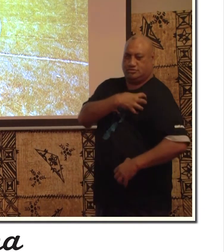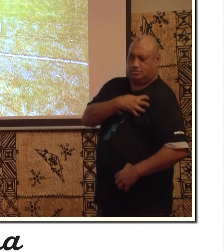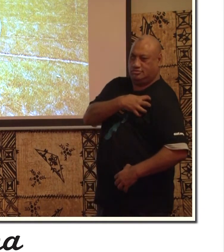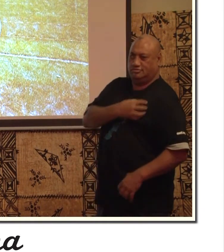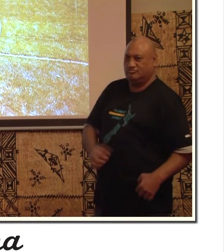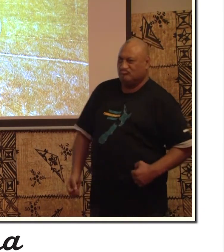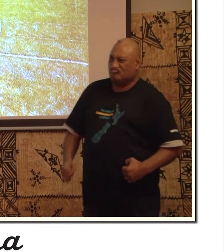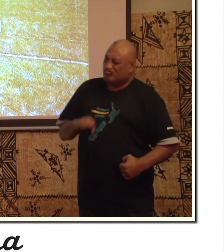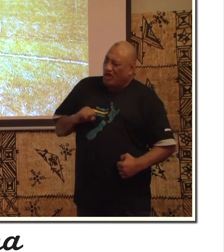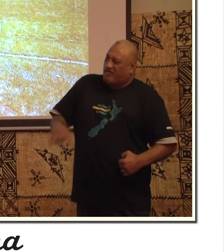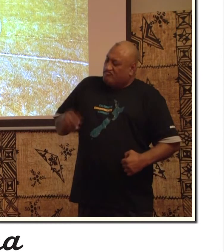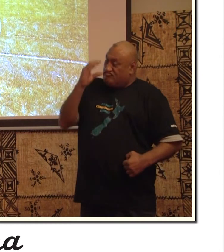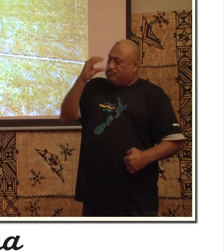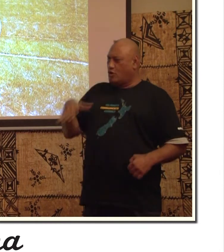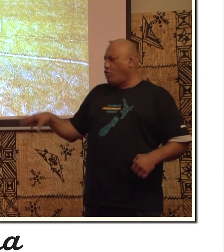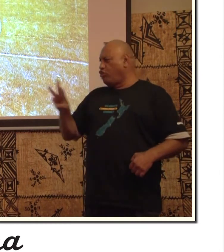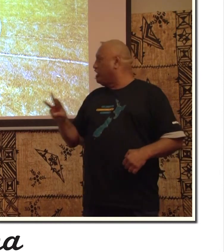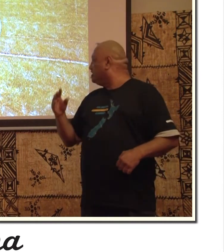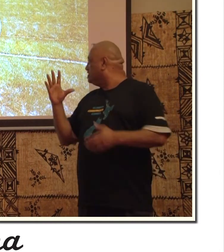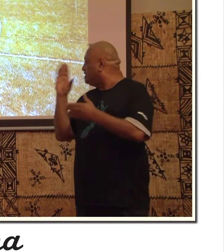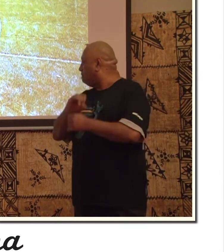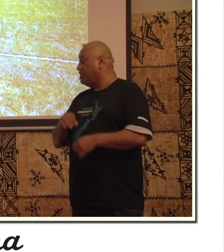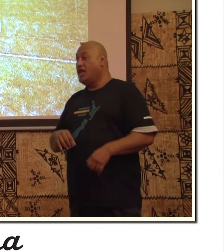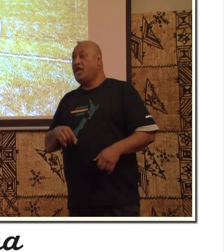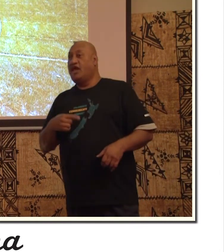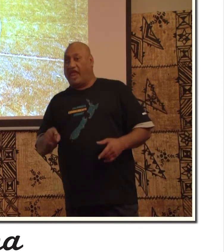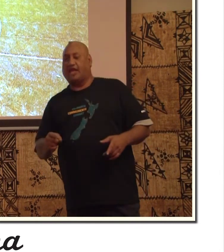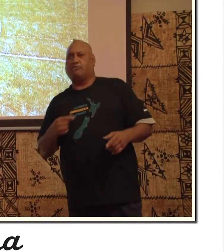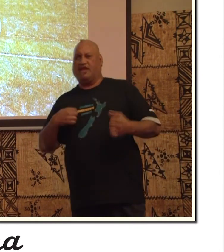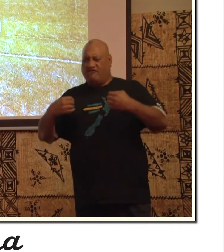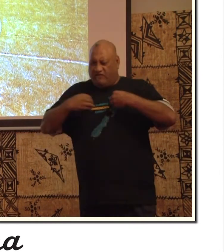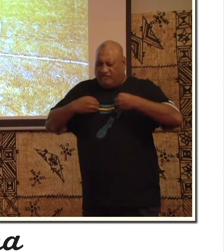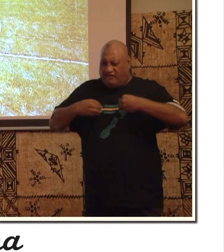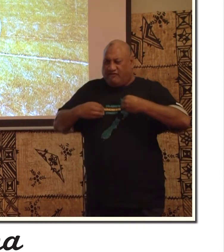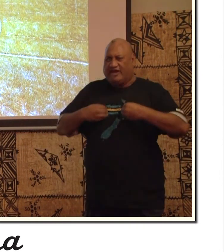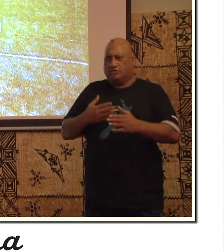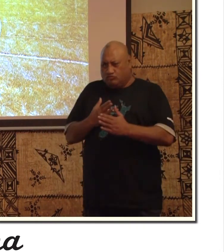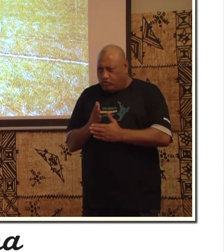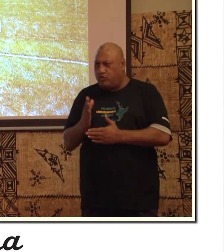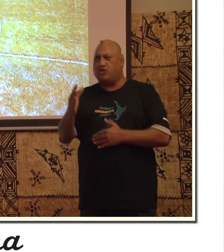accident. Broke my collarbone and everything. So, yeah, I was a bit rough after that.